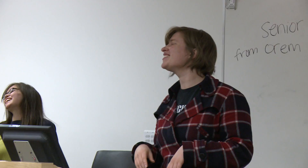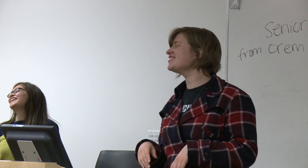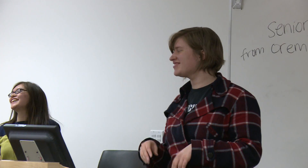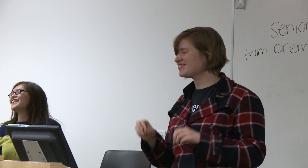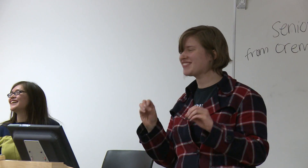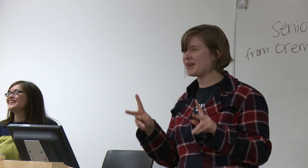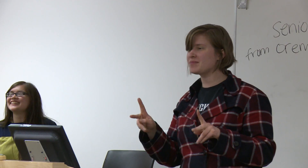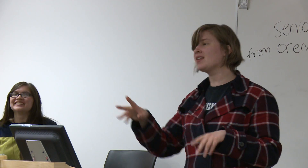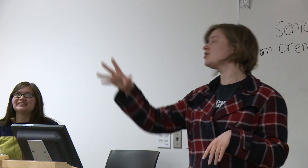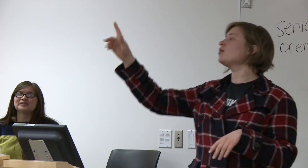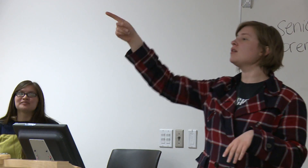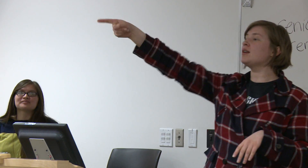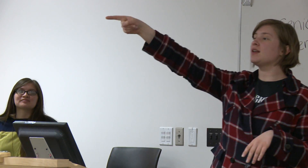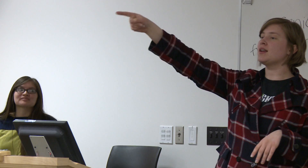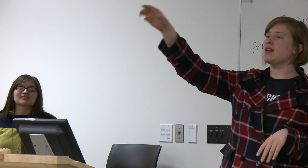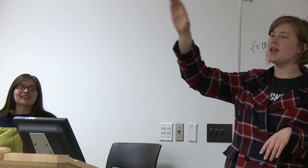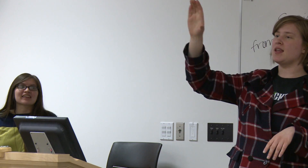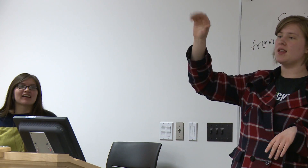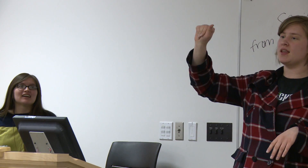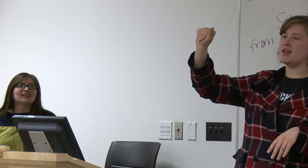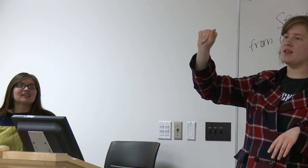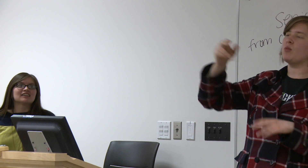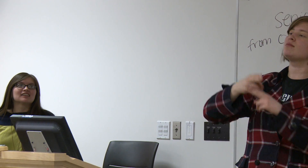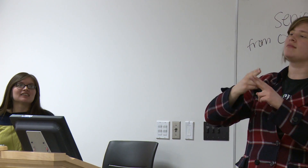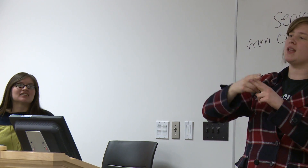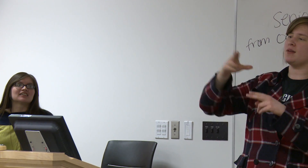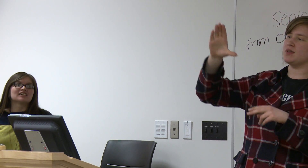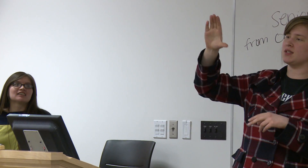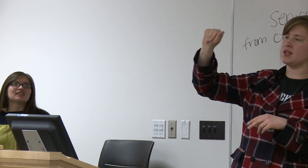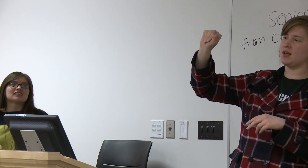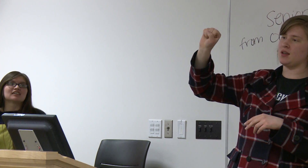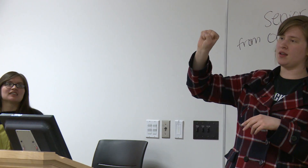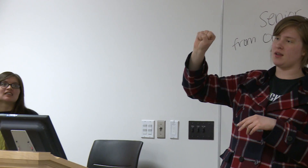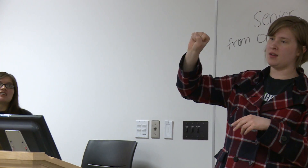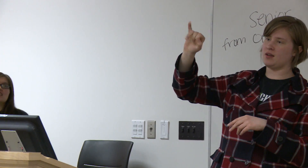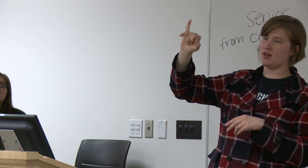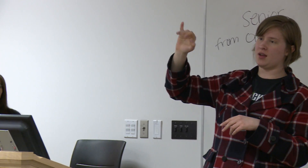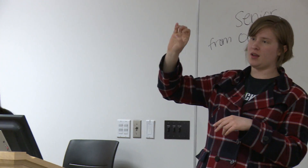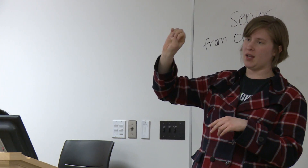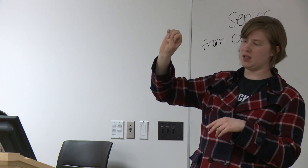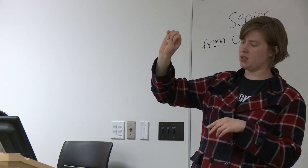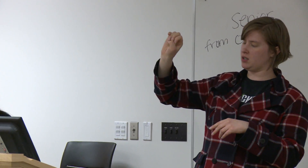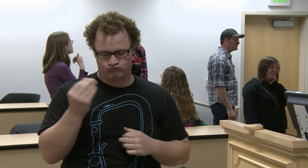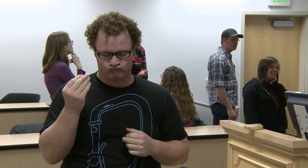are deaf people, hearing people, everyone's willing to help you. If you're willing to learn it, they're willing to help.